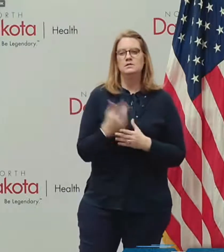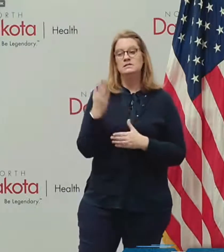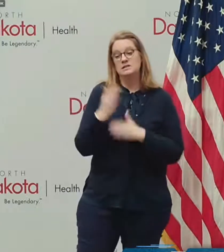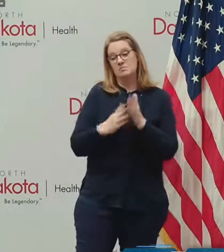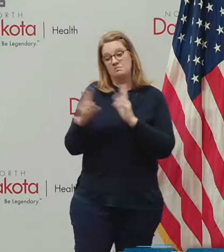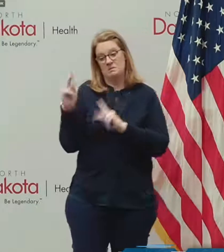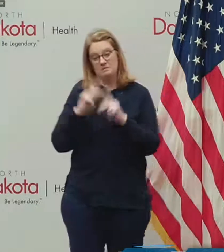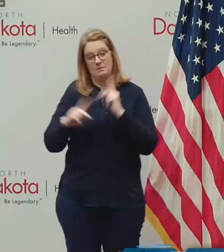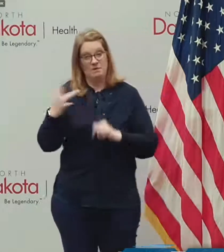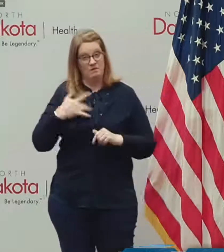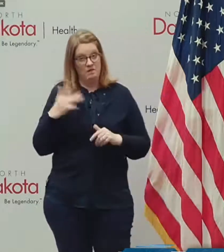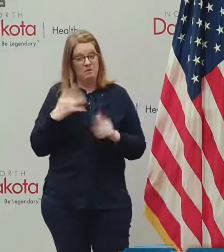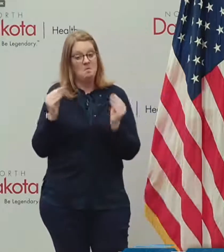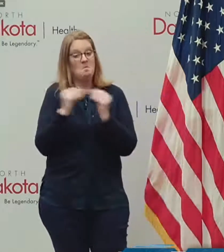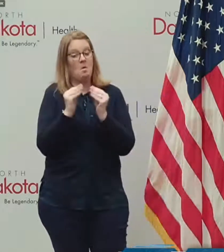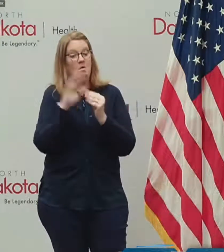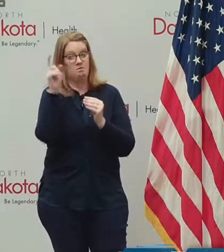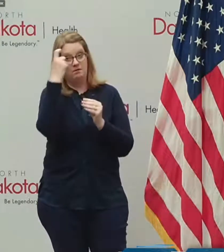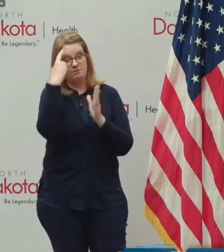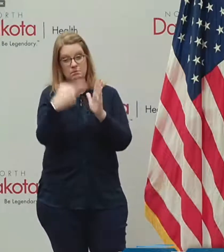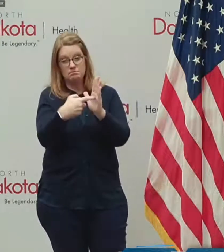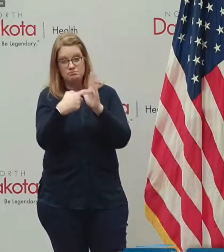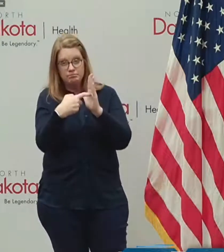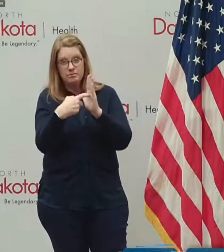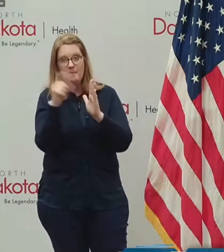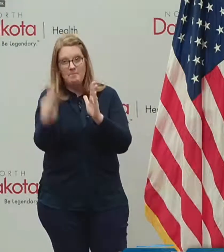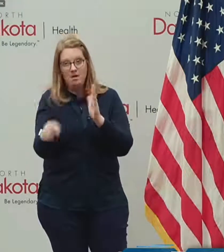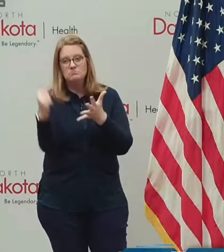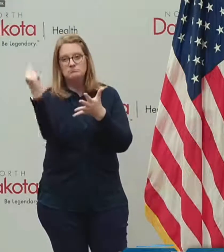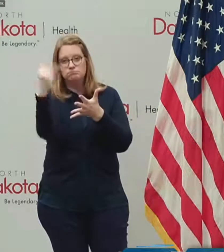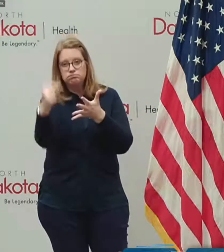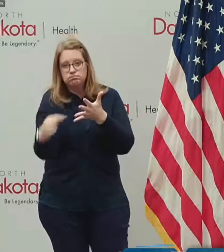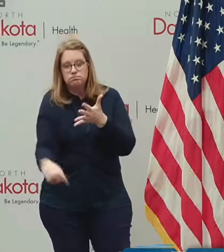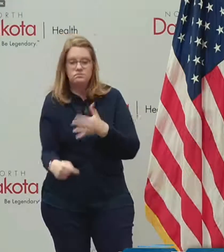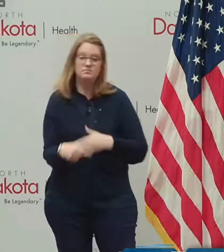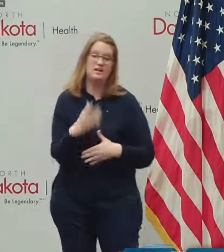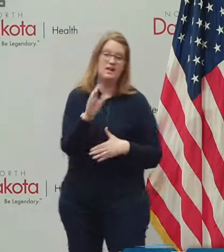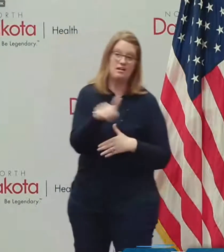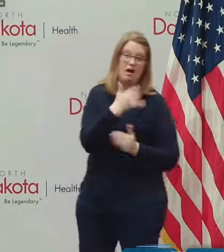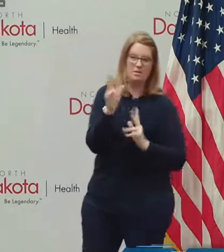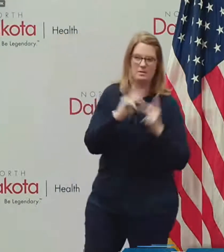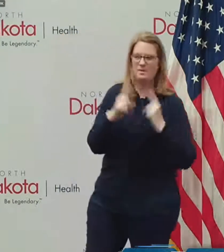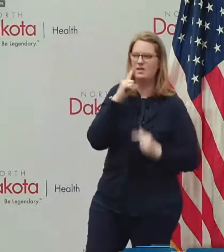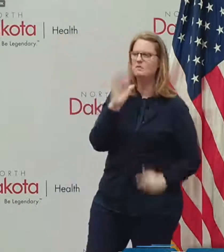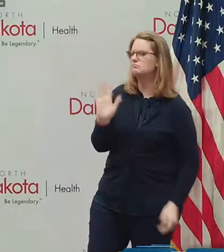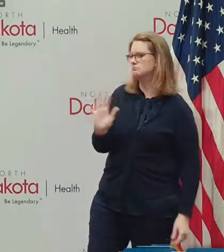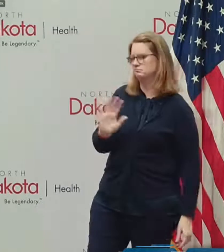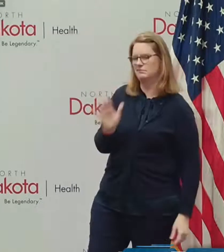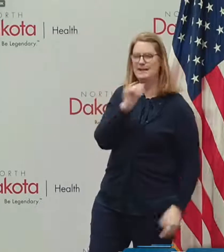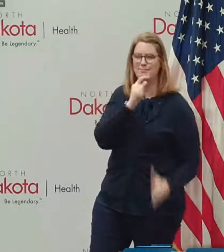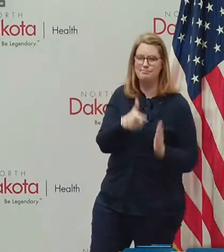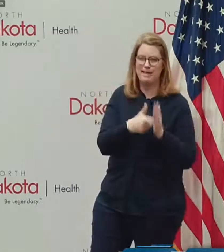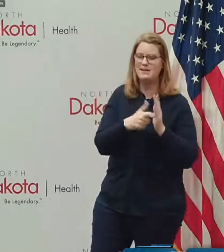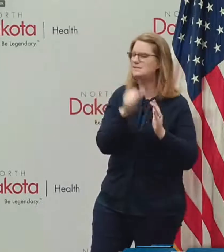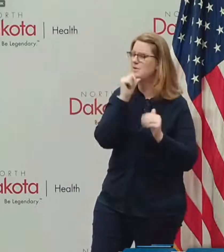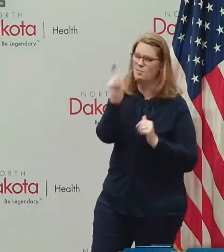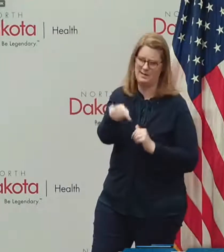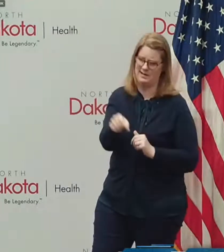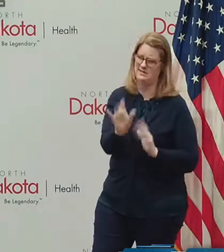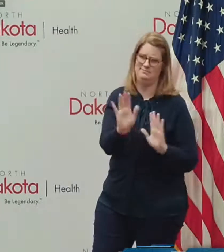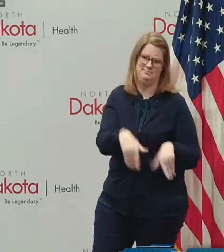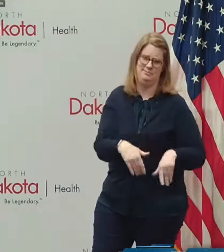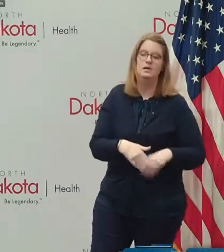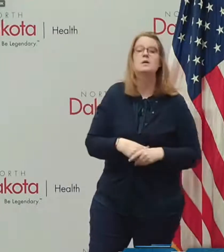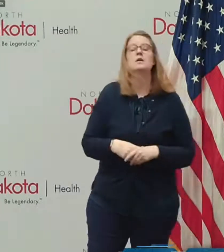for more government mandates. Others would argue against those, but we do know that this virus, because if